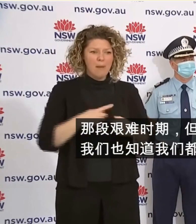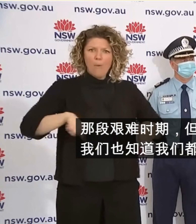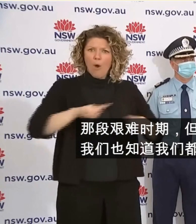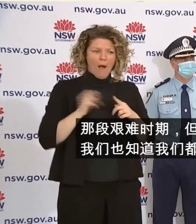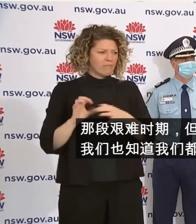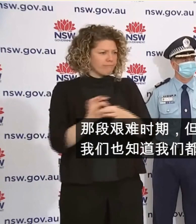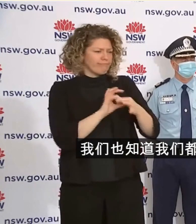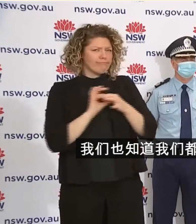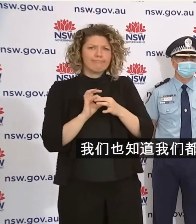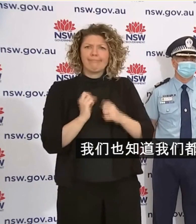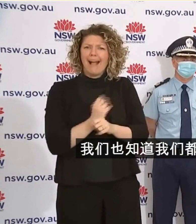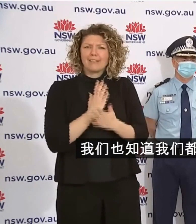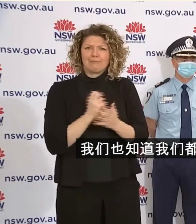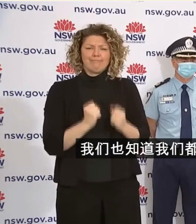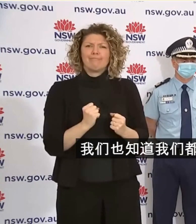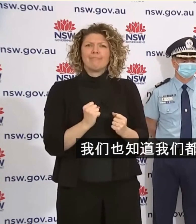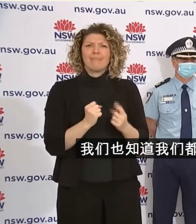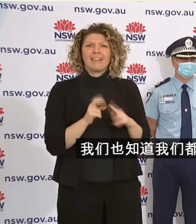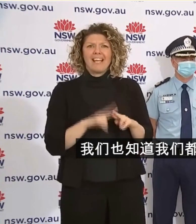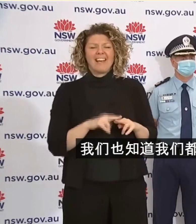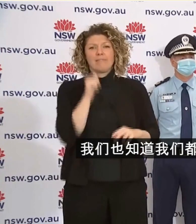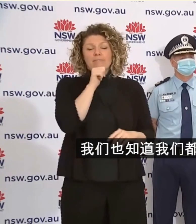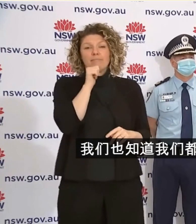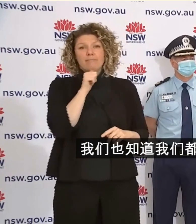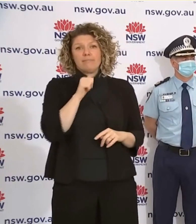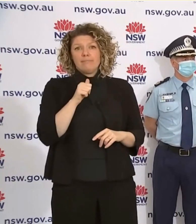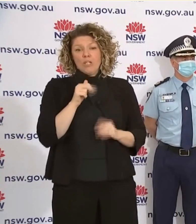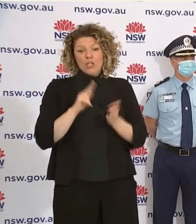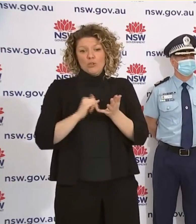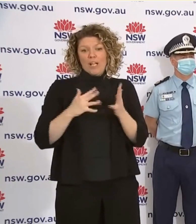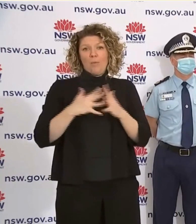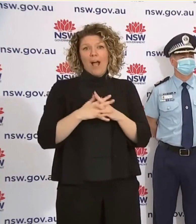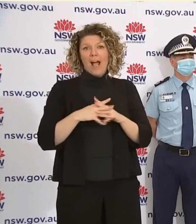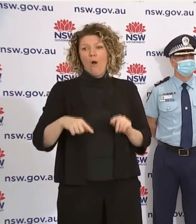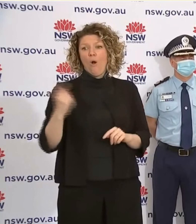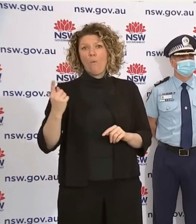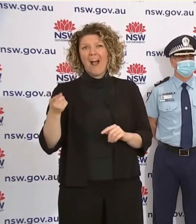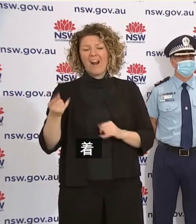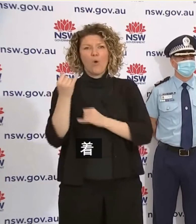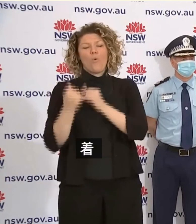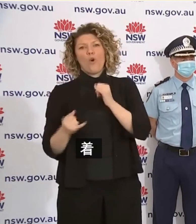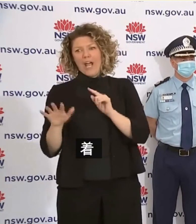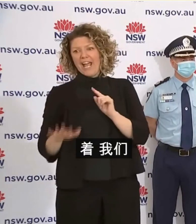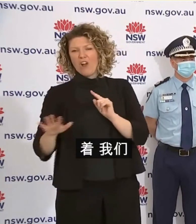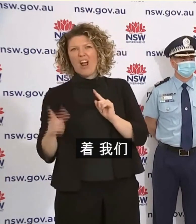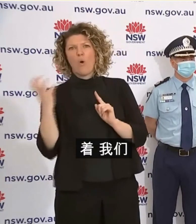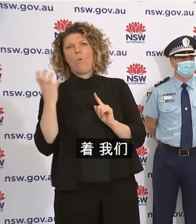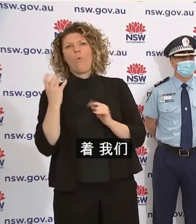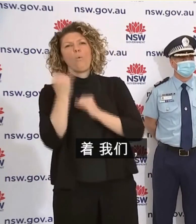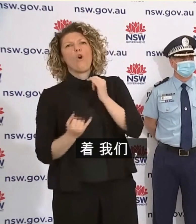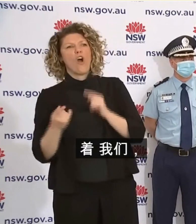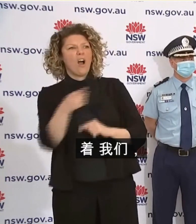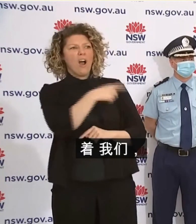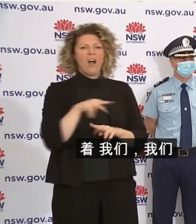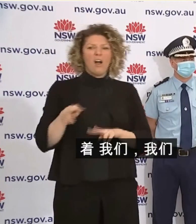We do also know that when one part of our great state is going through a particularly difficult time, it impacts on all of